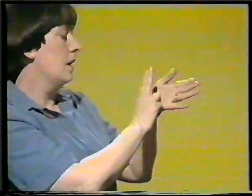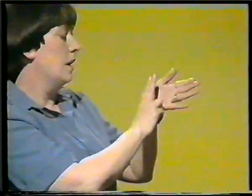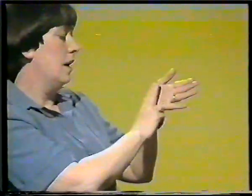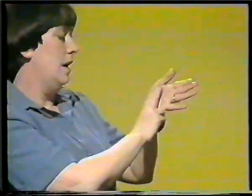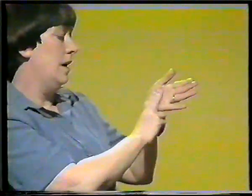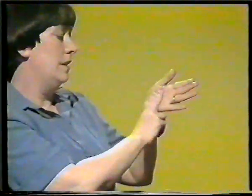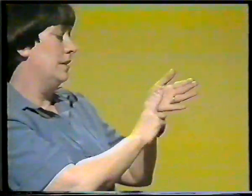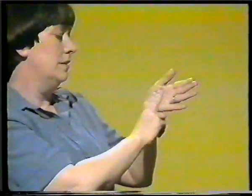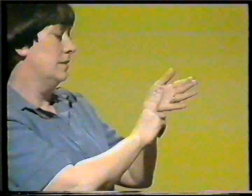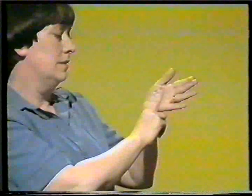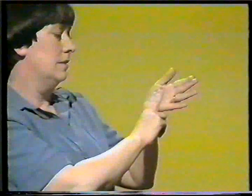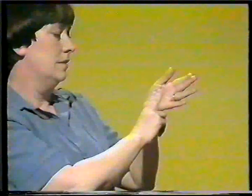N,